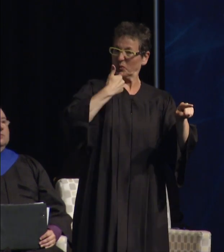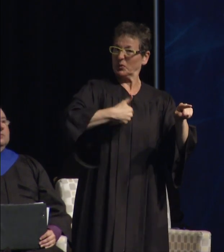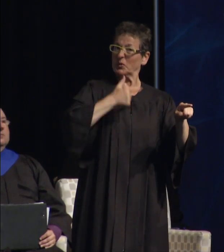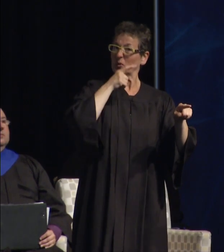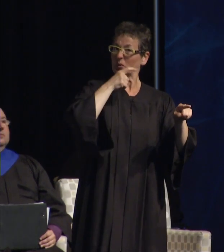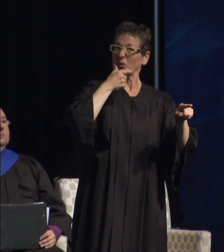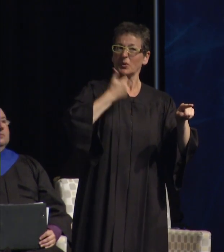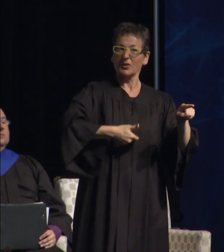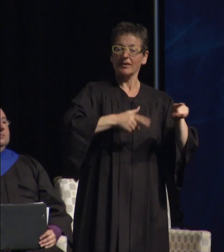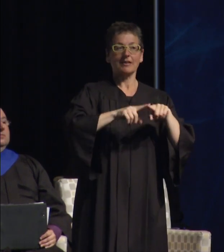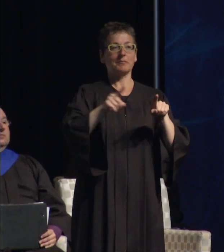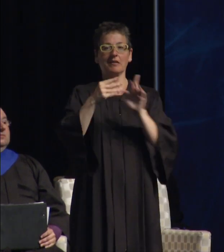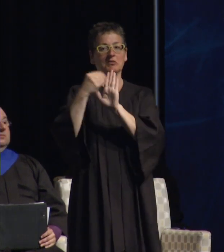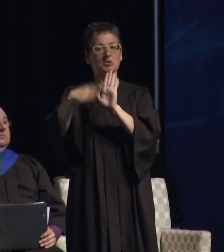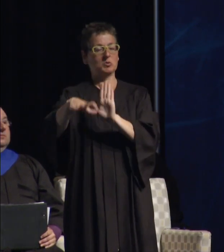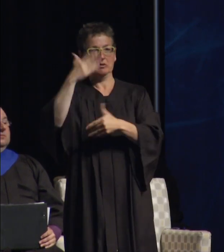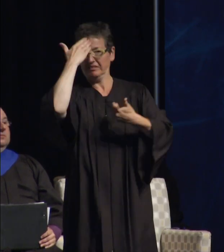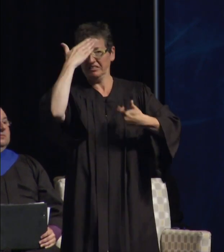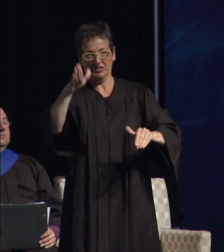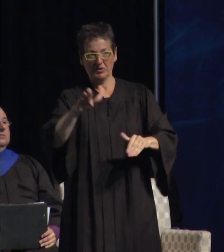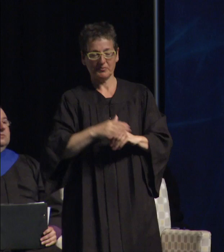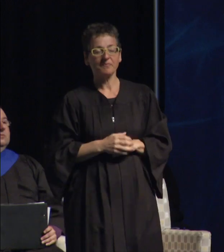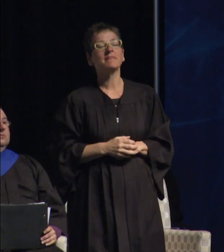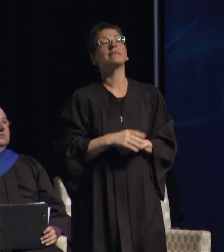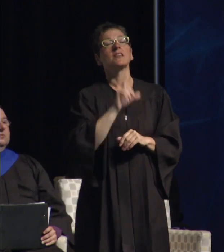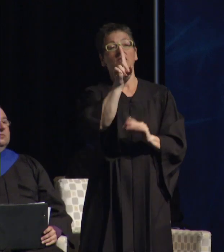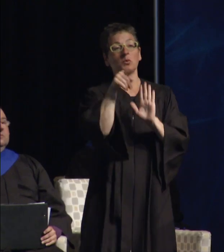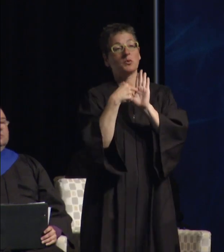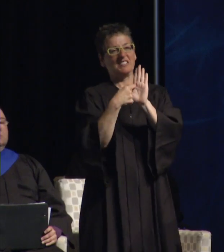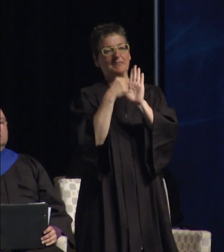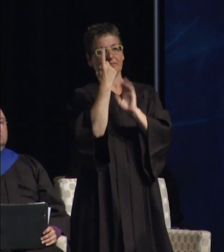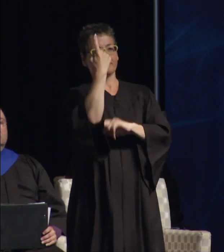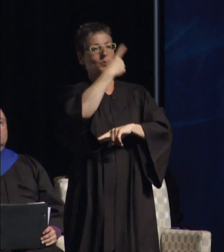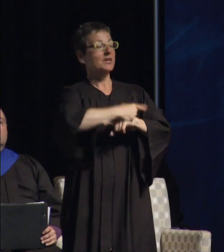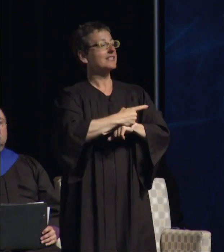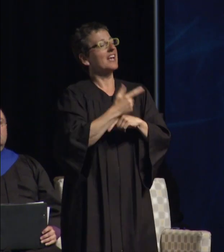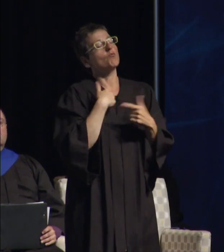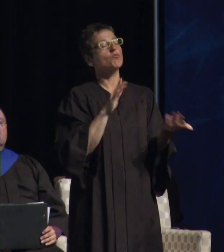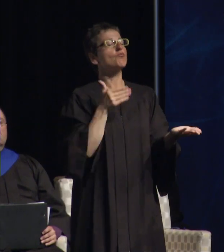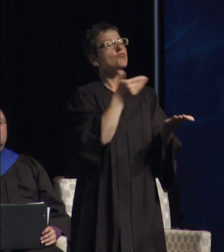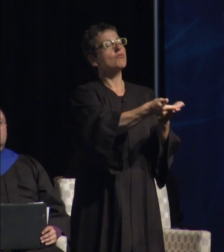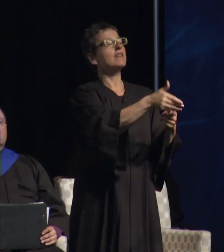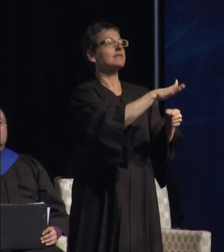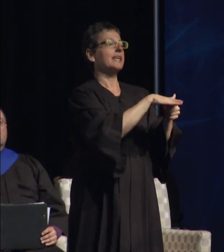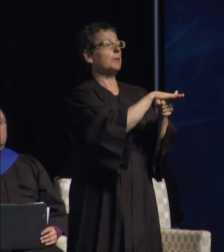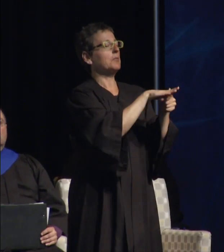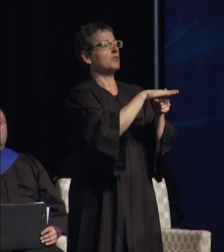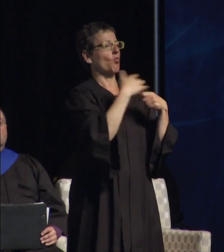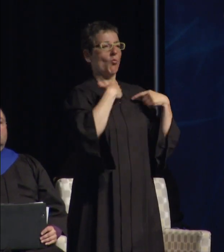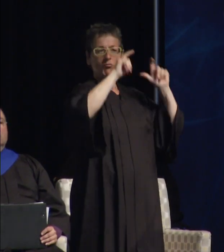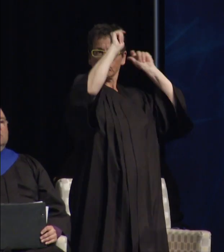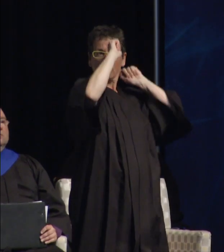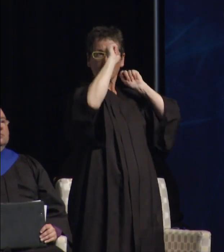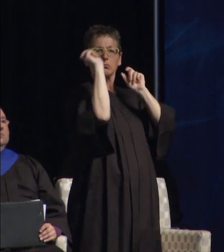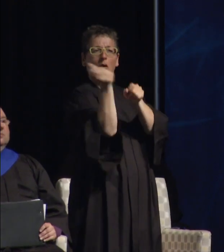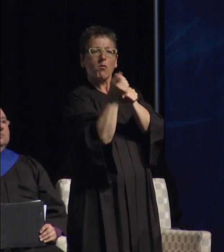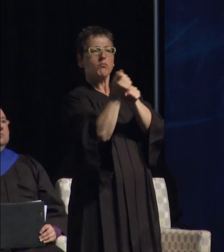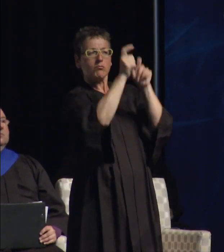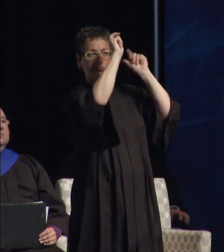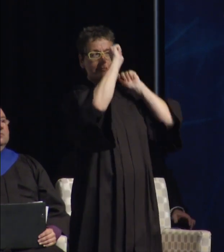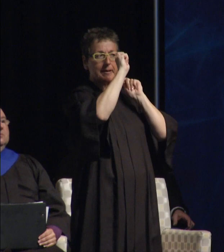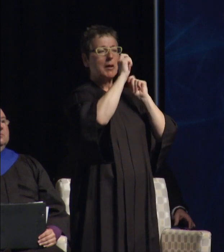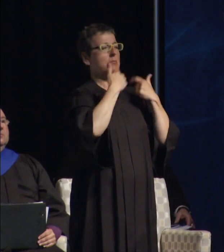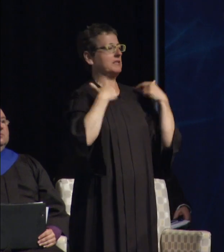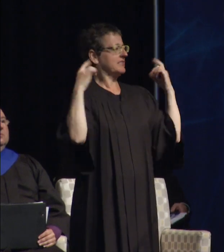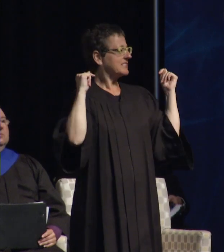students didn't. For example, one particular day, I arrived at a campus wearing a baseball cap, a